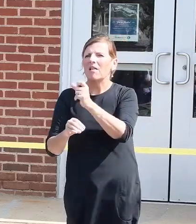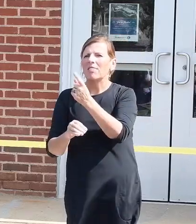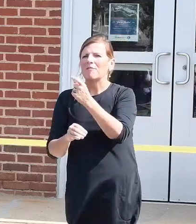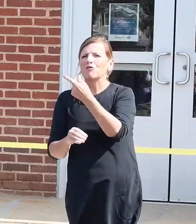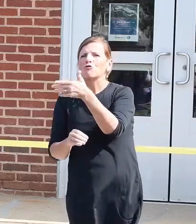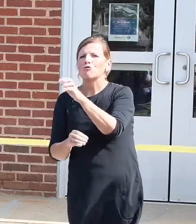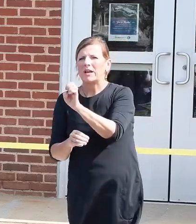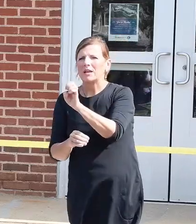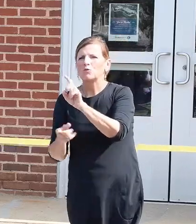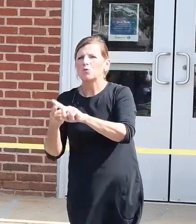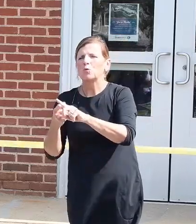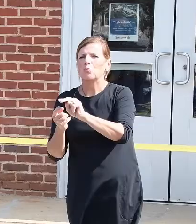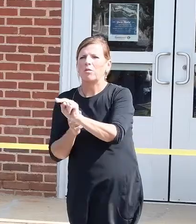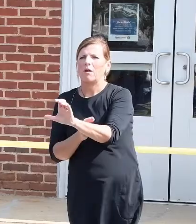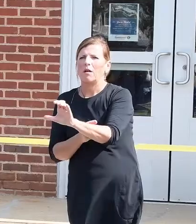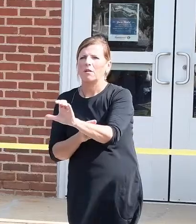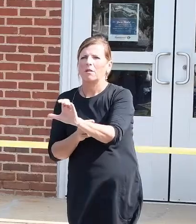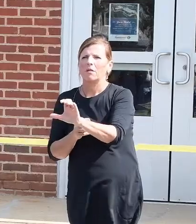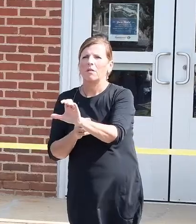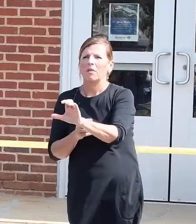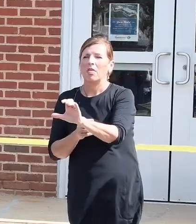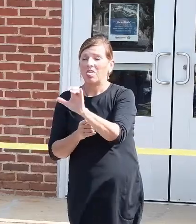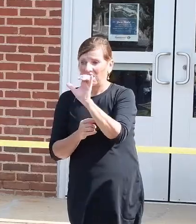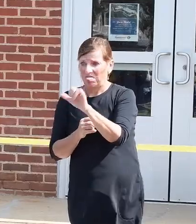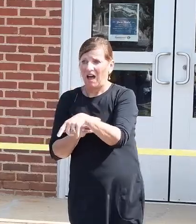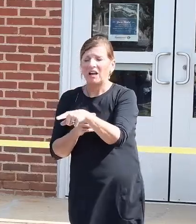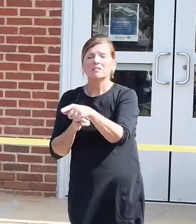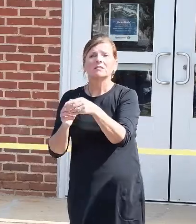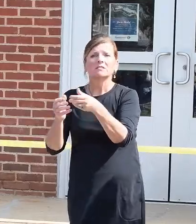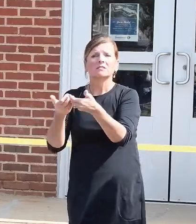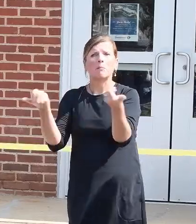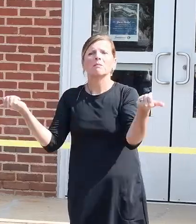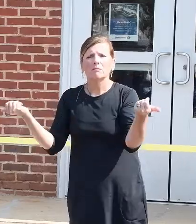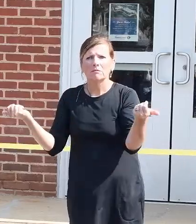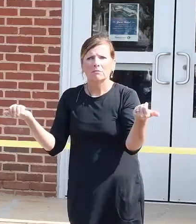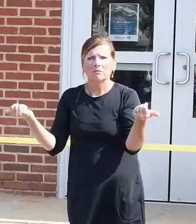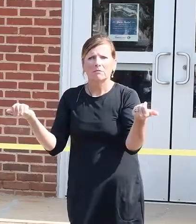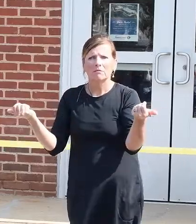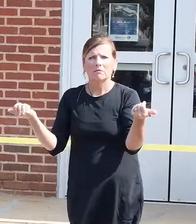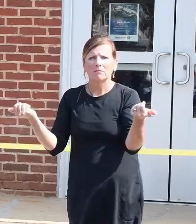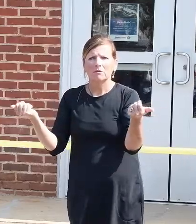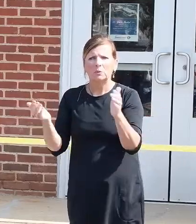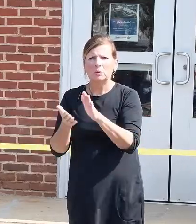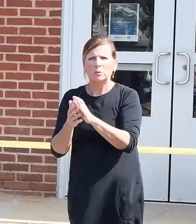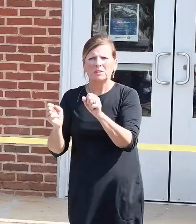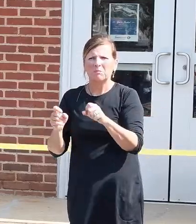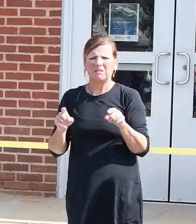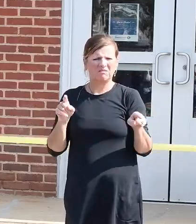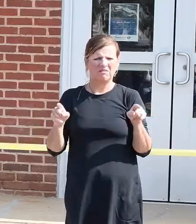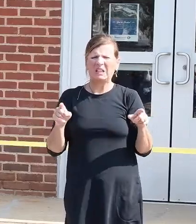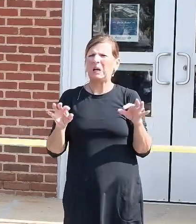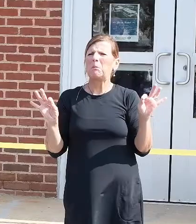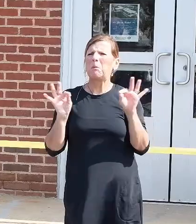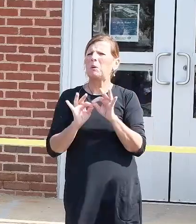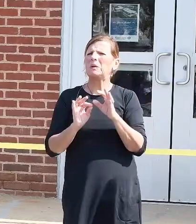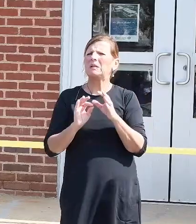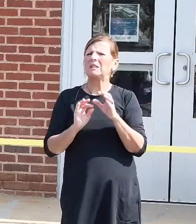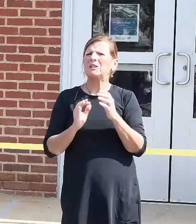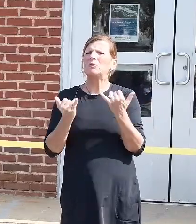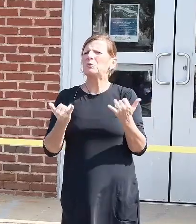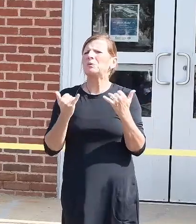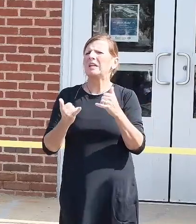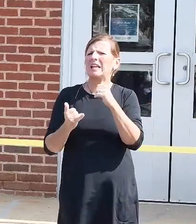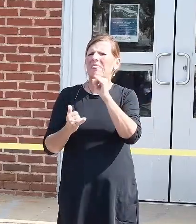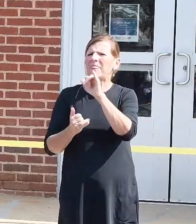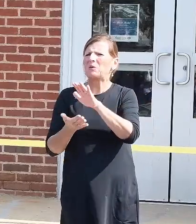Carolina. And I went to a totally segregated school system. Now, why is that important? Because today that school's not